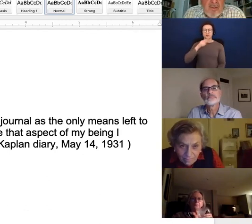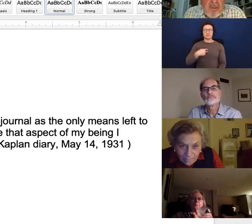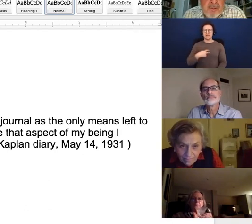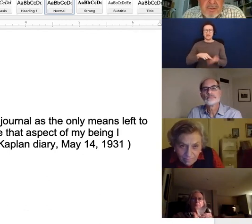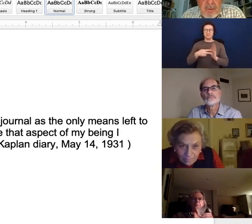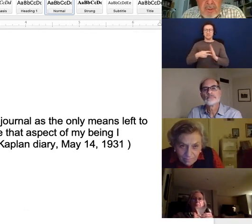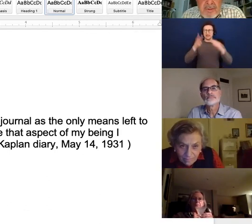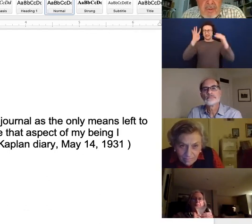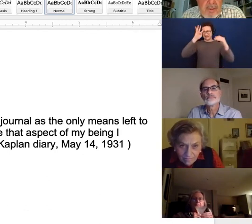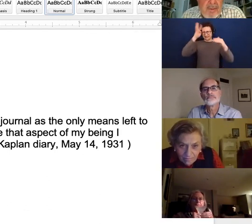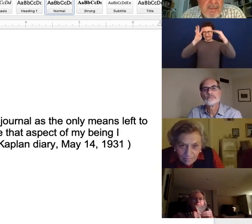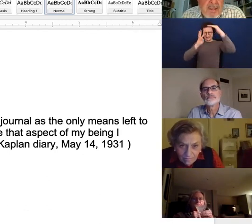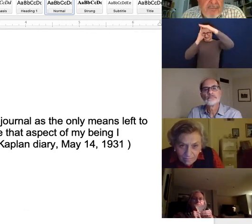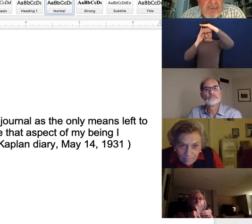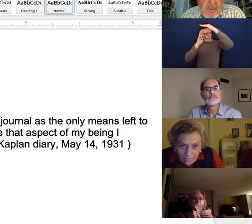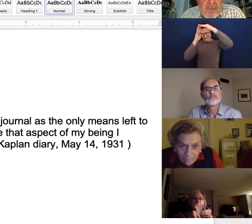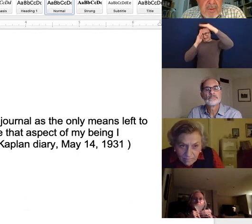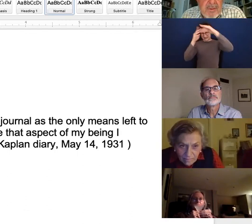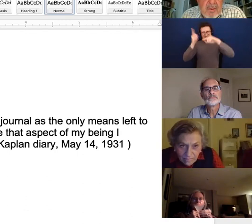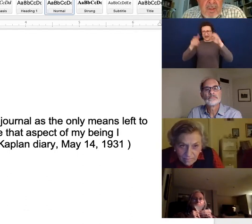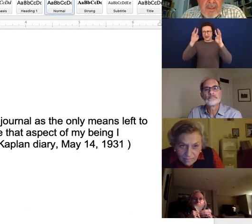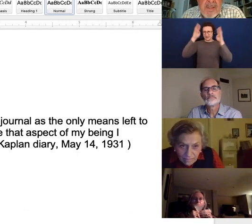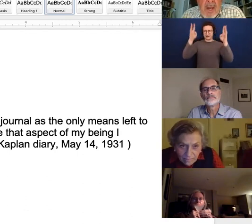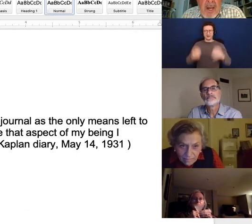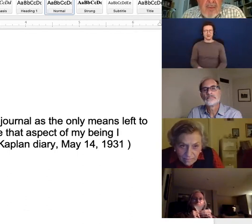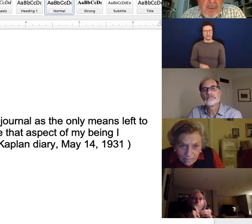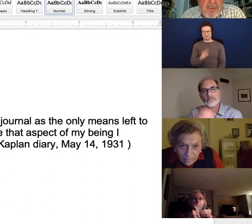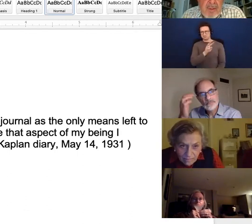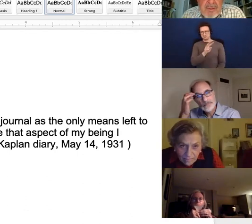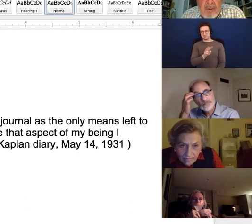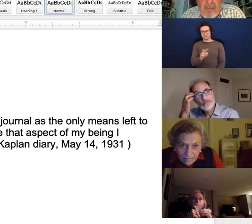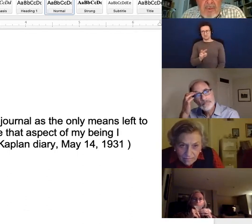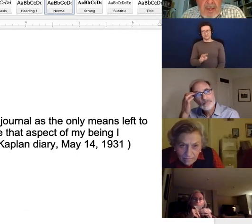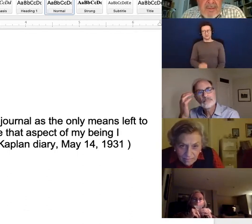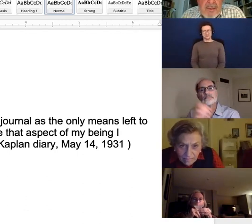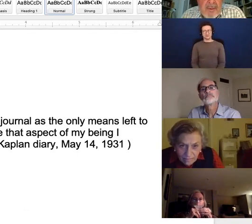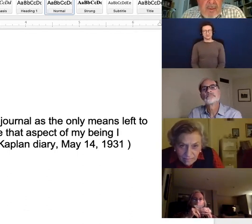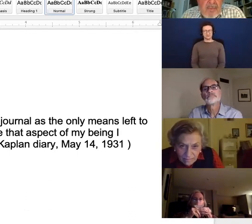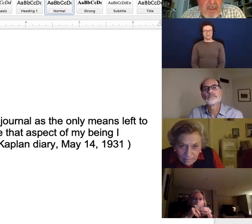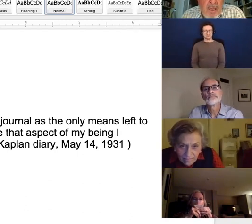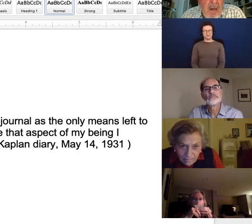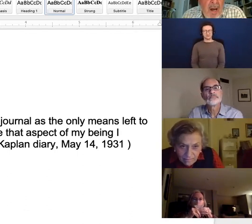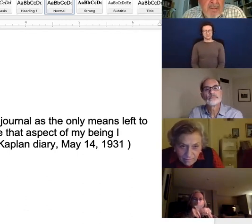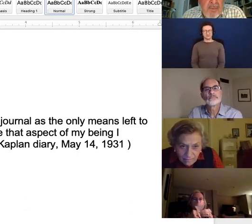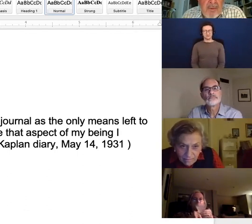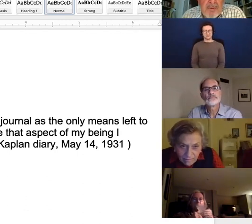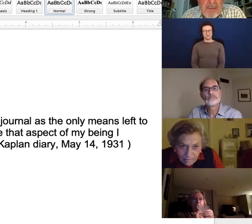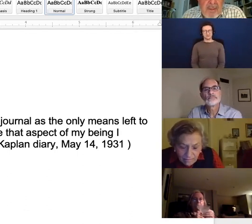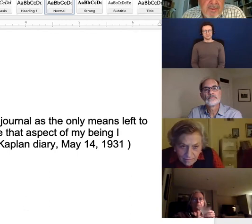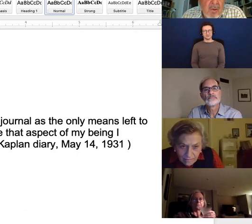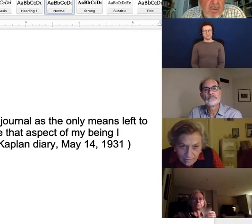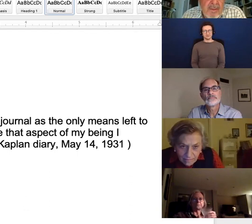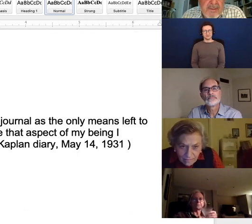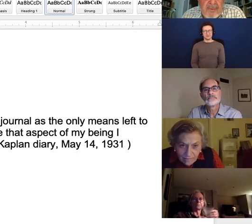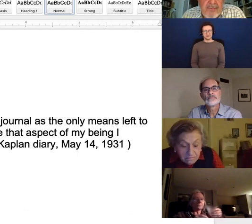turned to this journal as the only means left to me to externalize and render transferable that aspect of my being I experience as